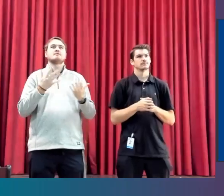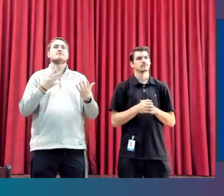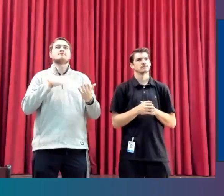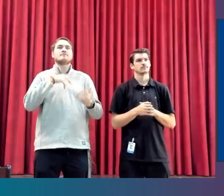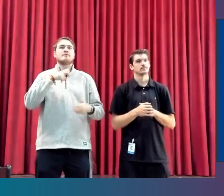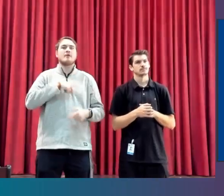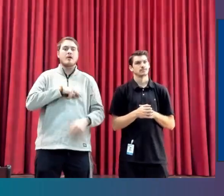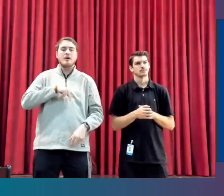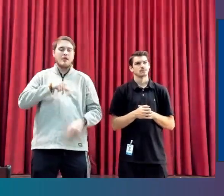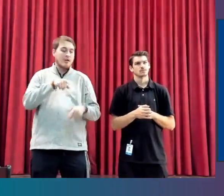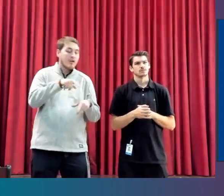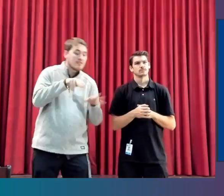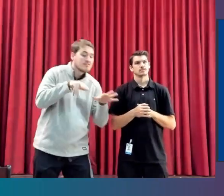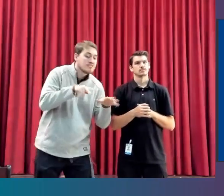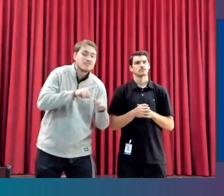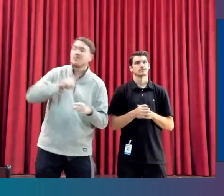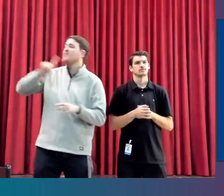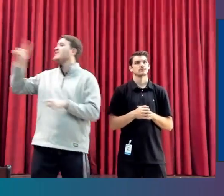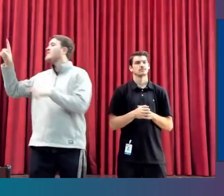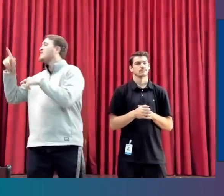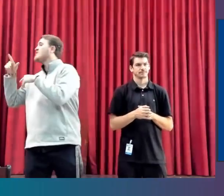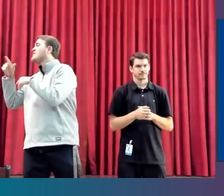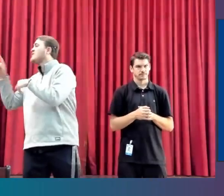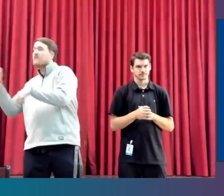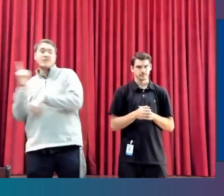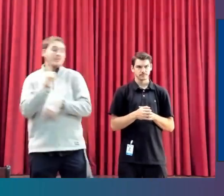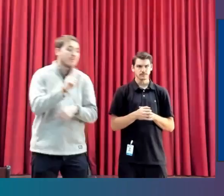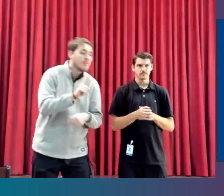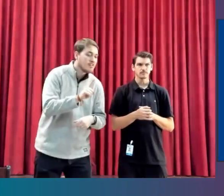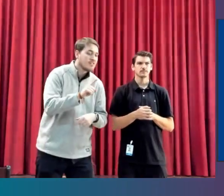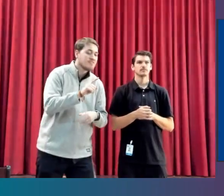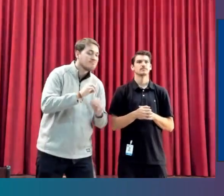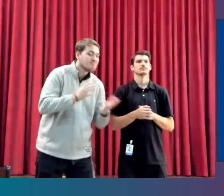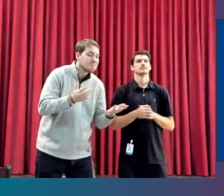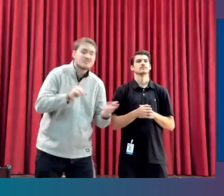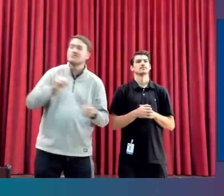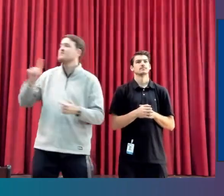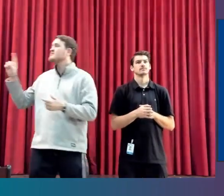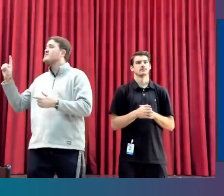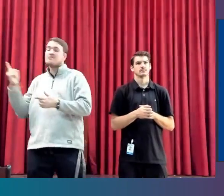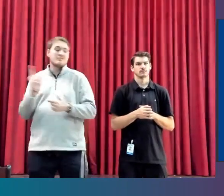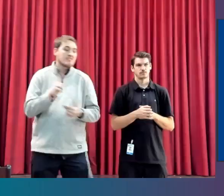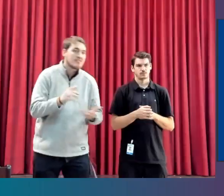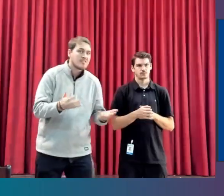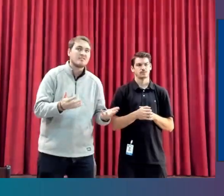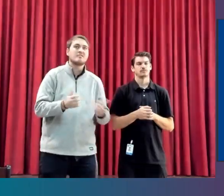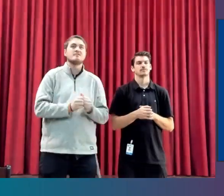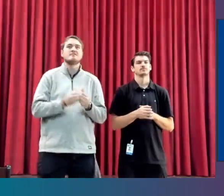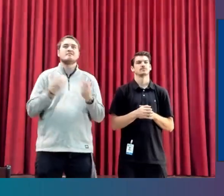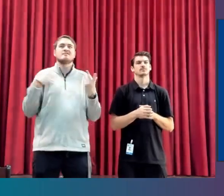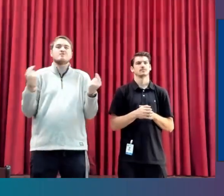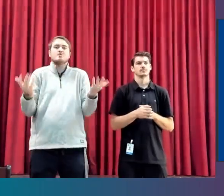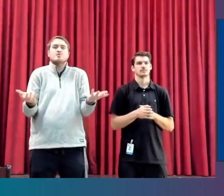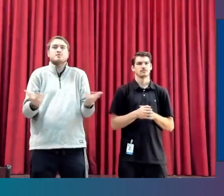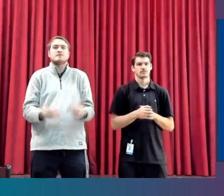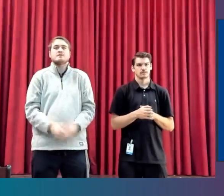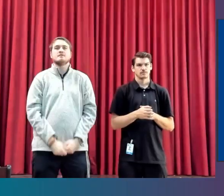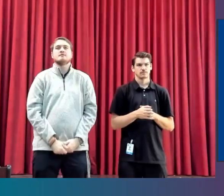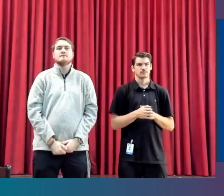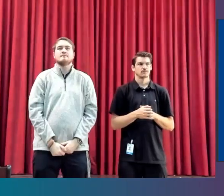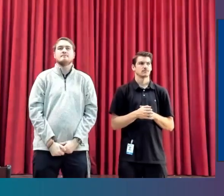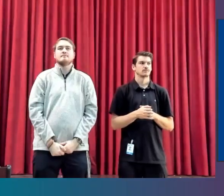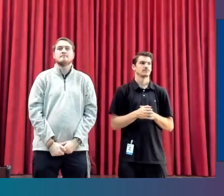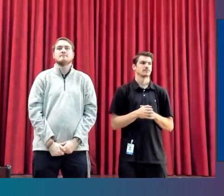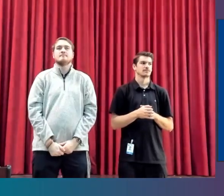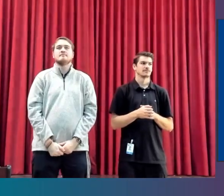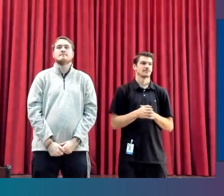certain things that are cheaper, that are nicer, that'll help our facility because, you know, we're going back and forth, trying to figure out just